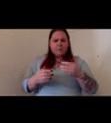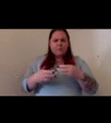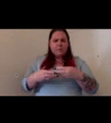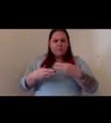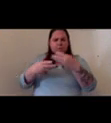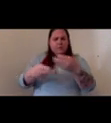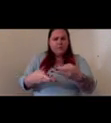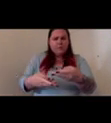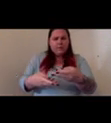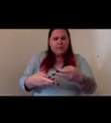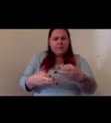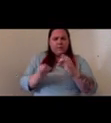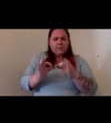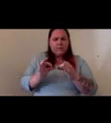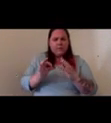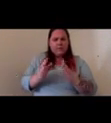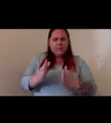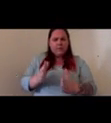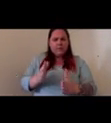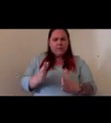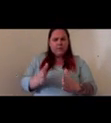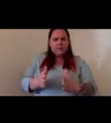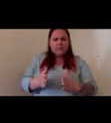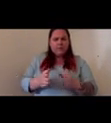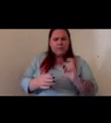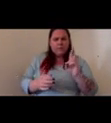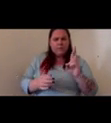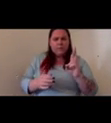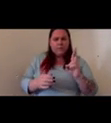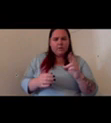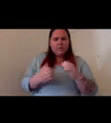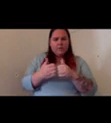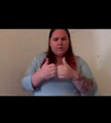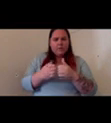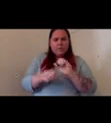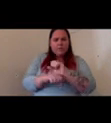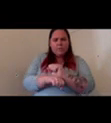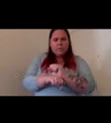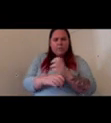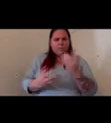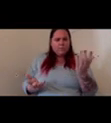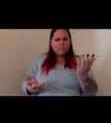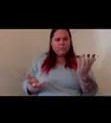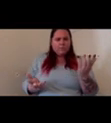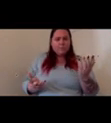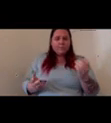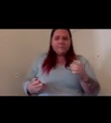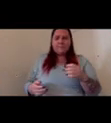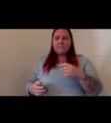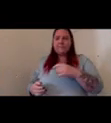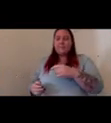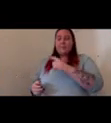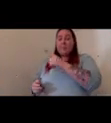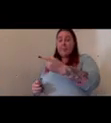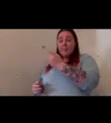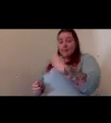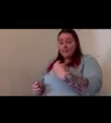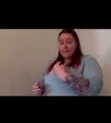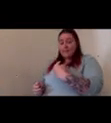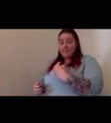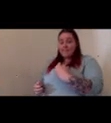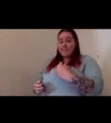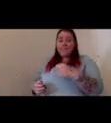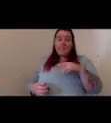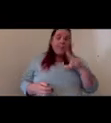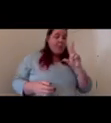come to your facility, do you give the interpreter, or how does that work?